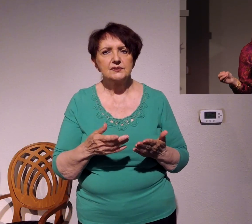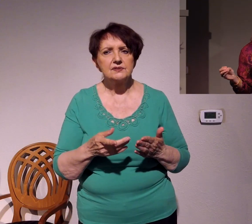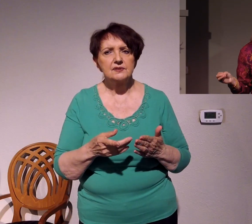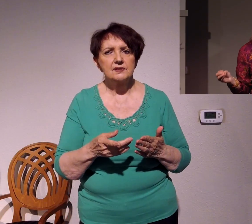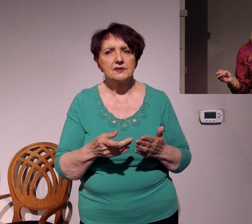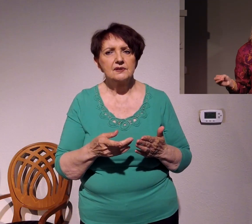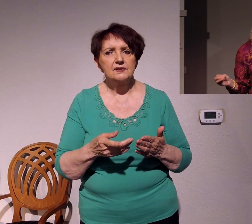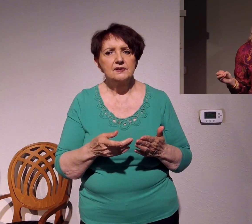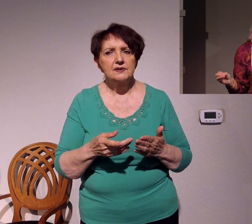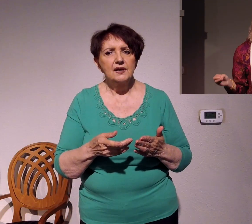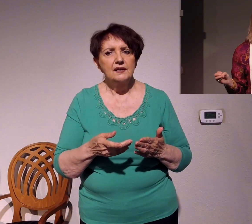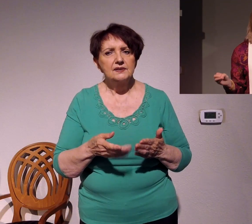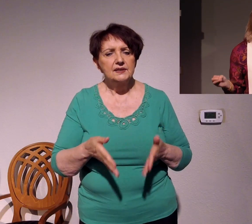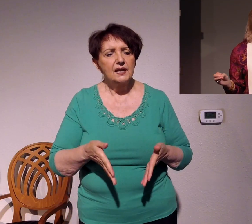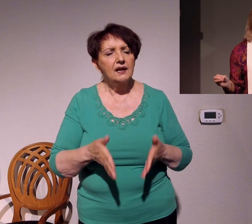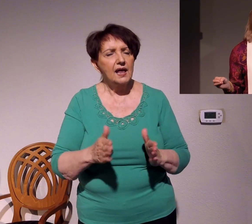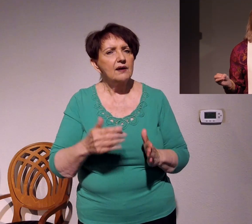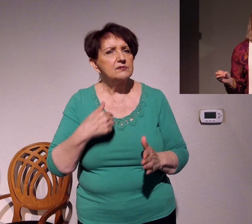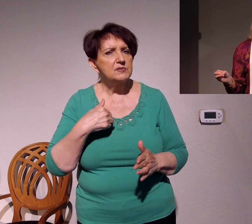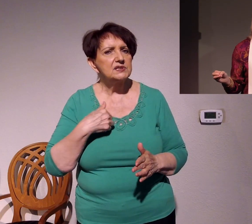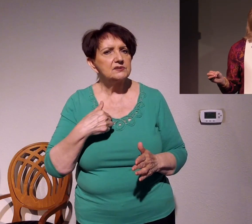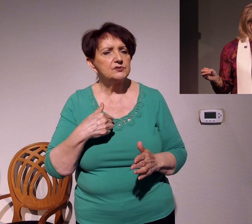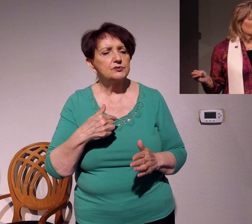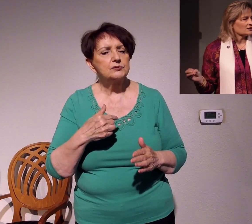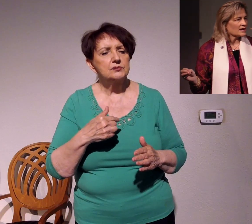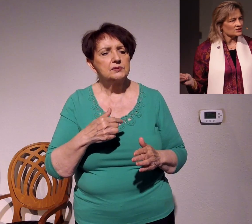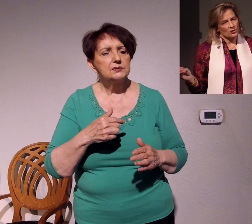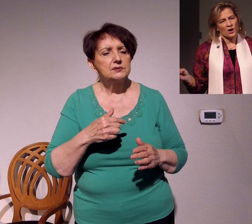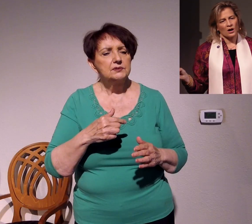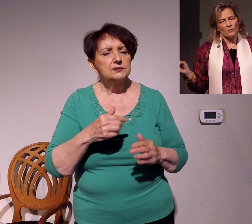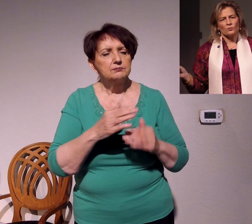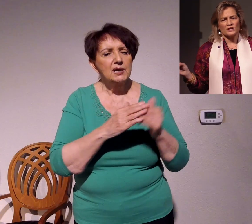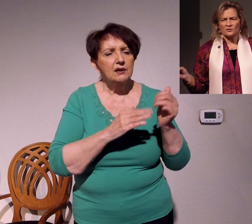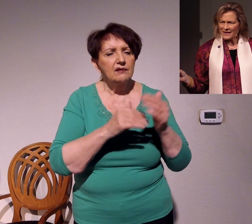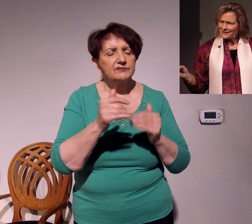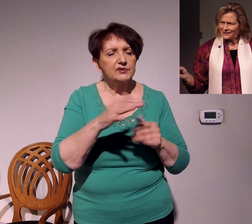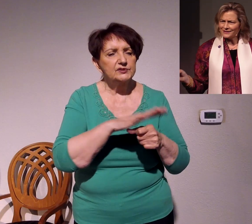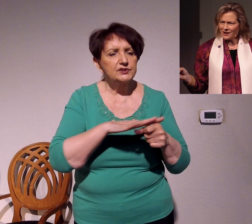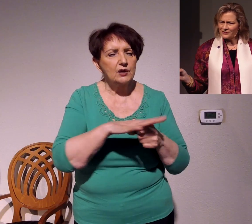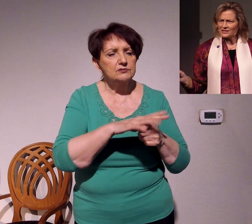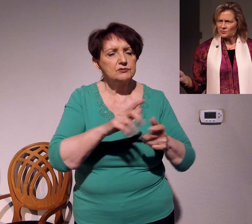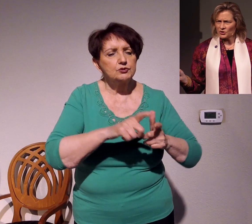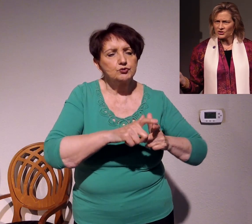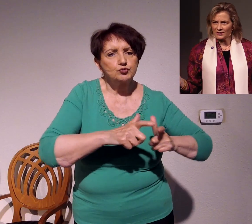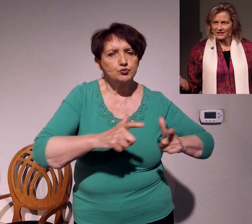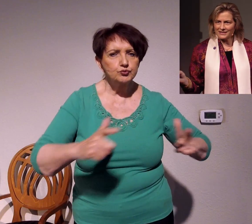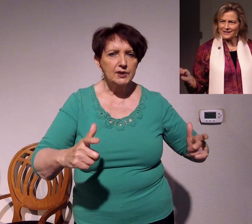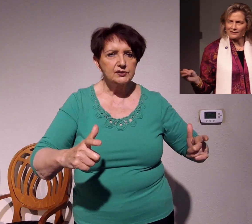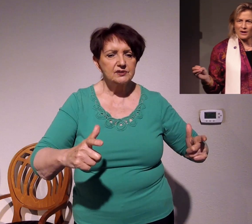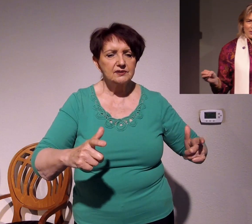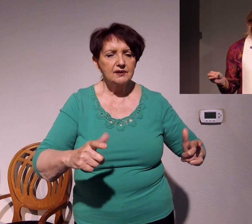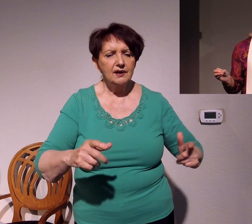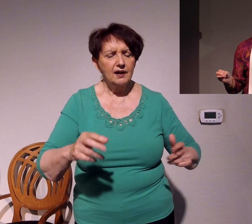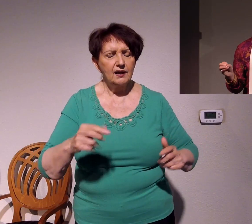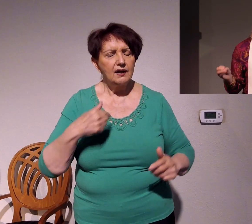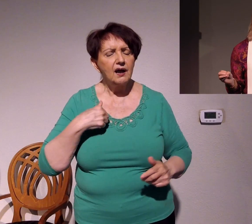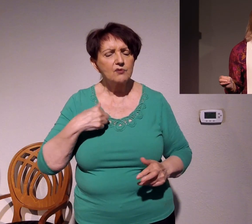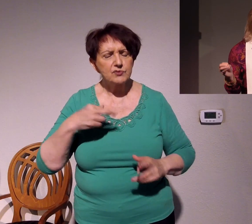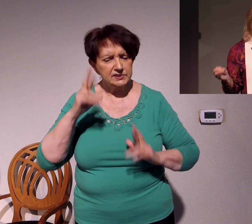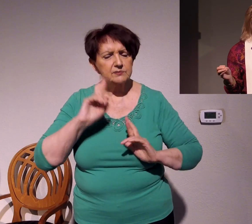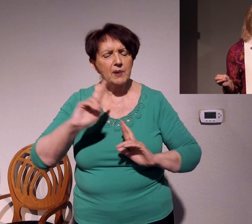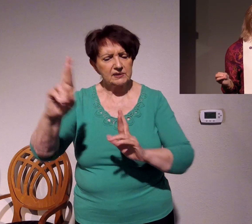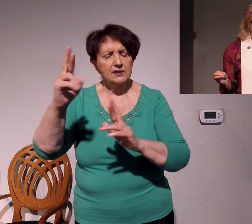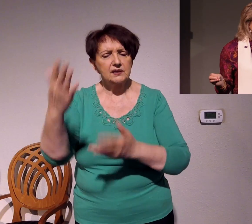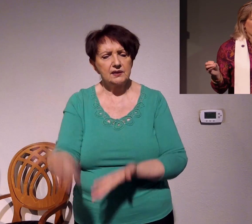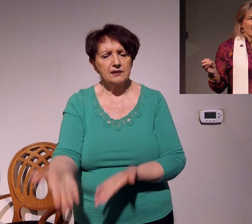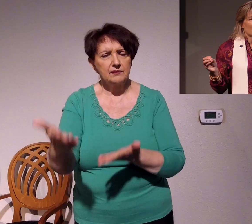the boundaries that I was comfortable in, because I so respected and loved this person. He's like my best friend, my